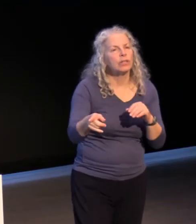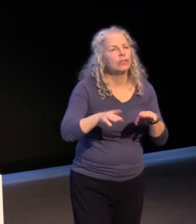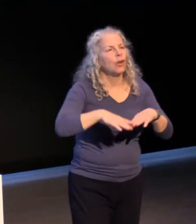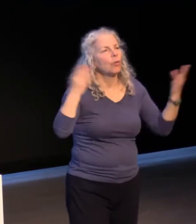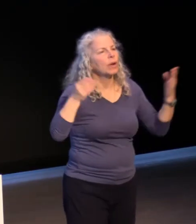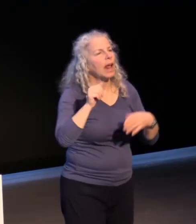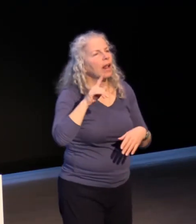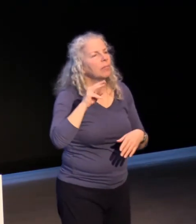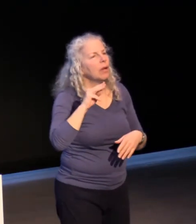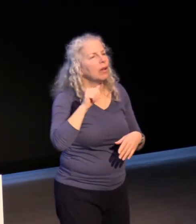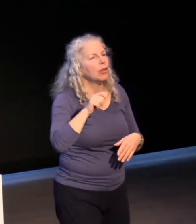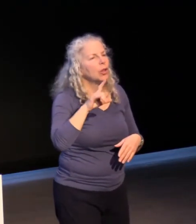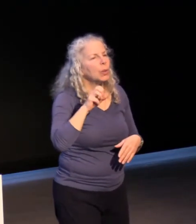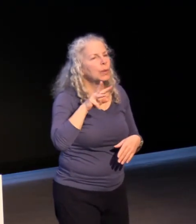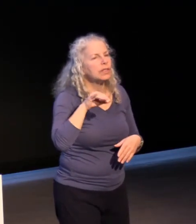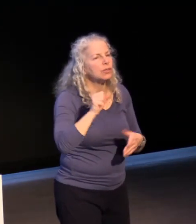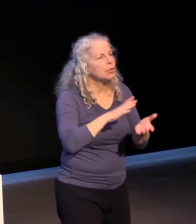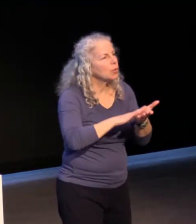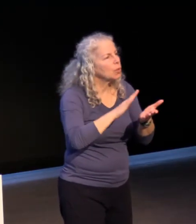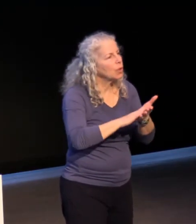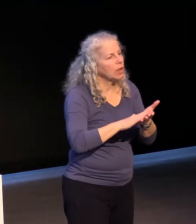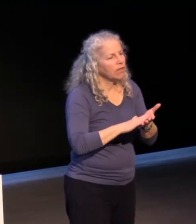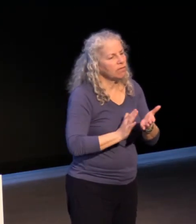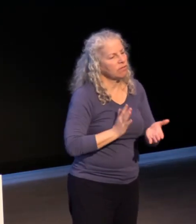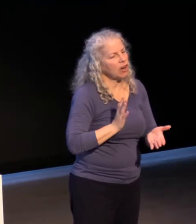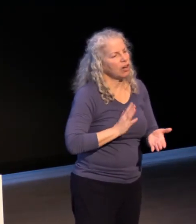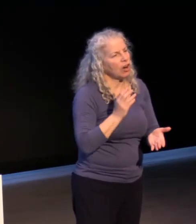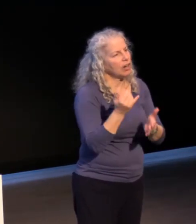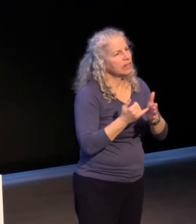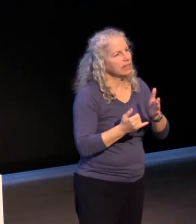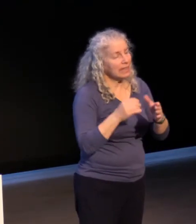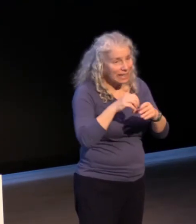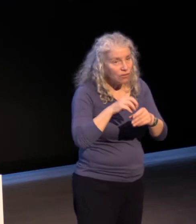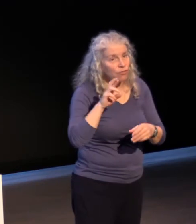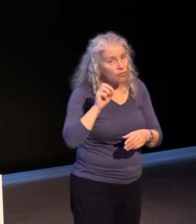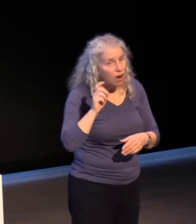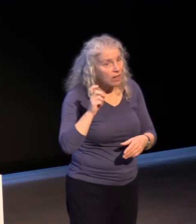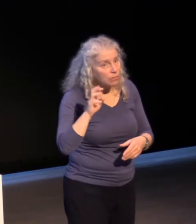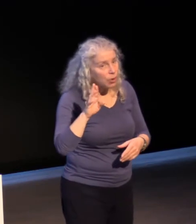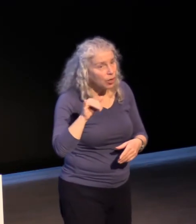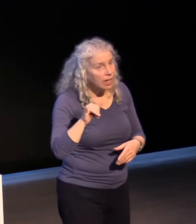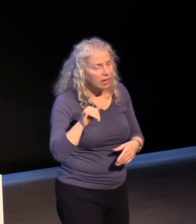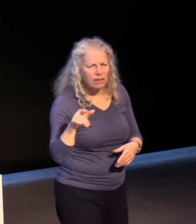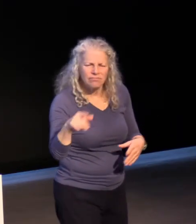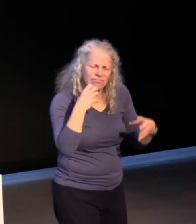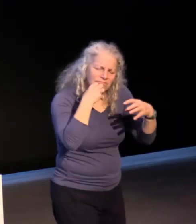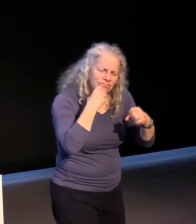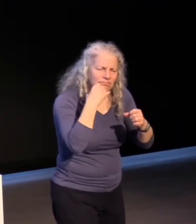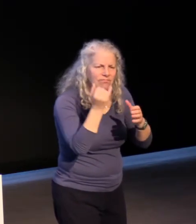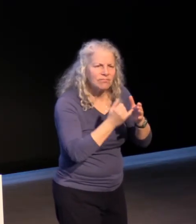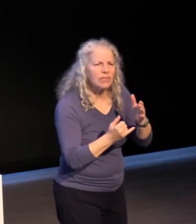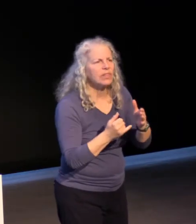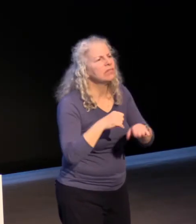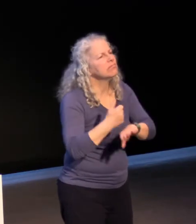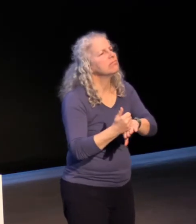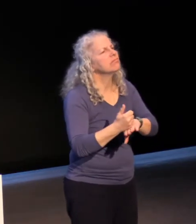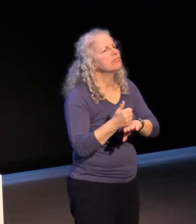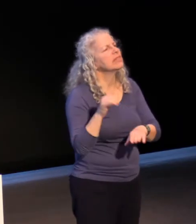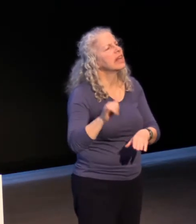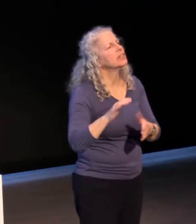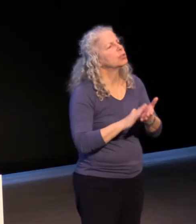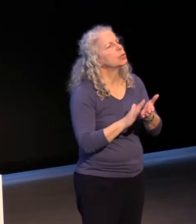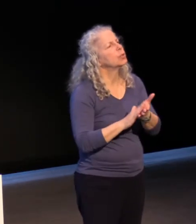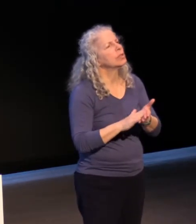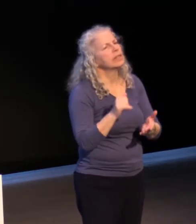of Fine Arts in Roxbury. The arts were so important to Lewis that she founded the Elma Lewis School of Fine Arts during